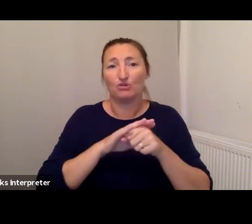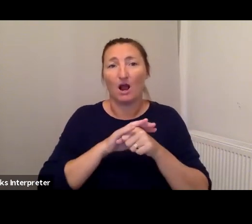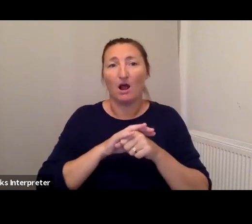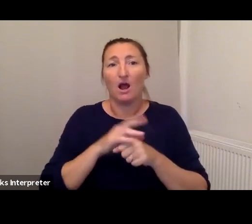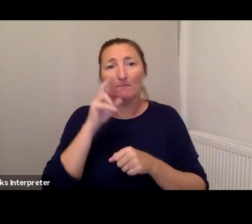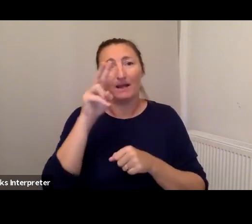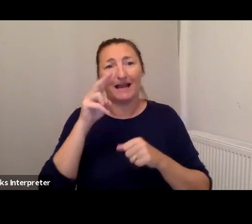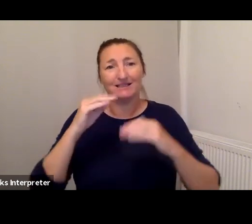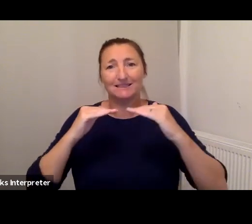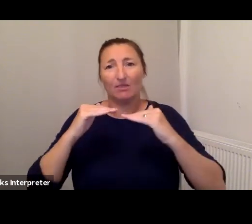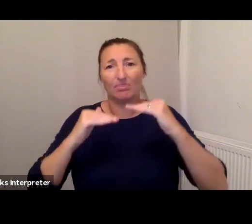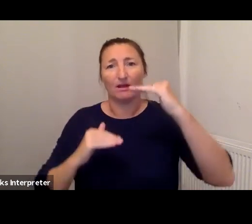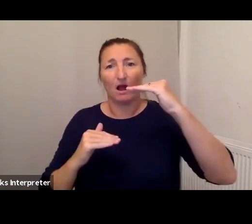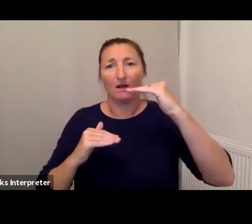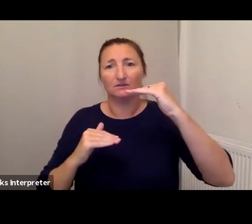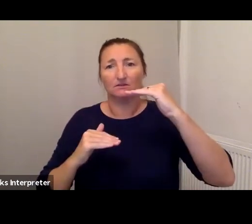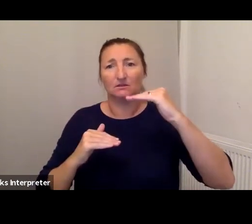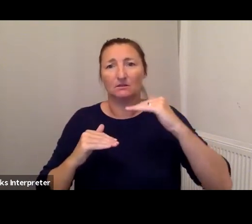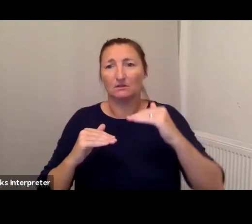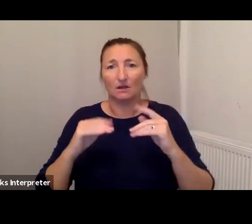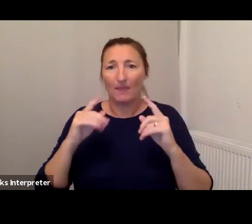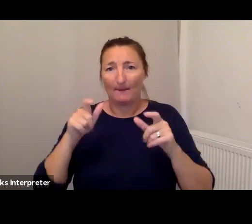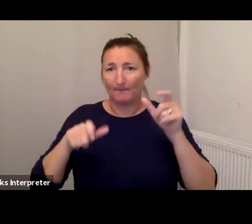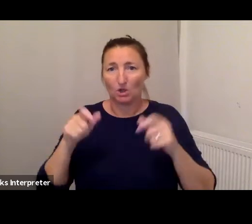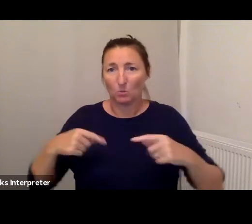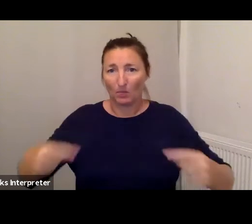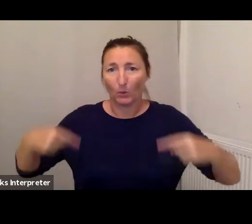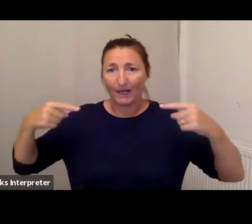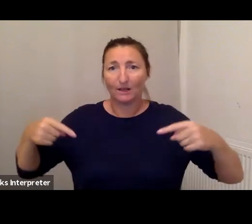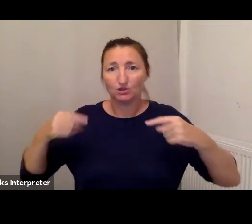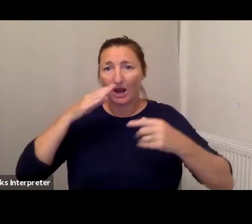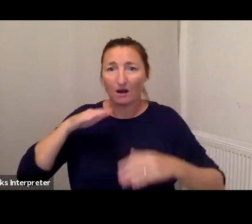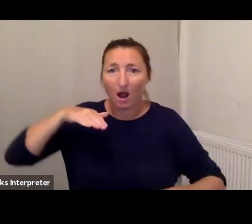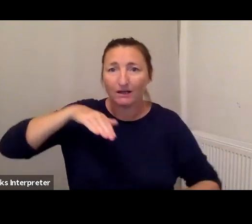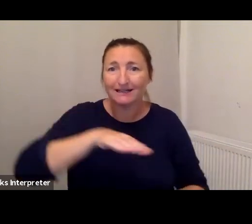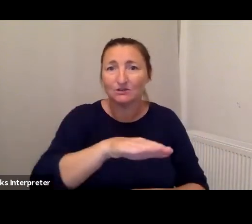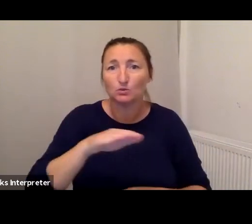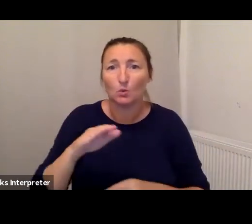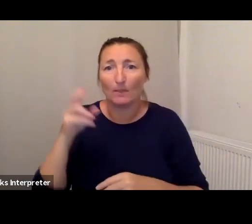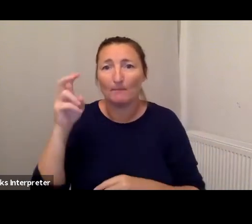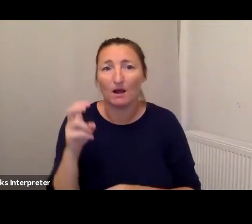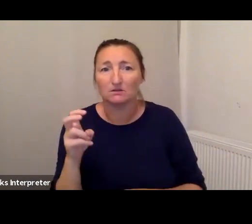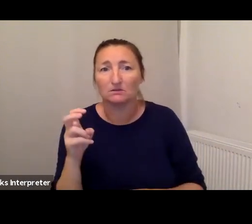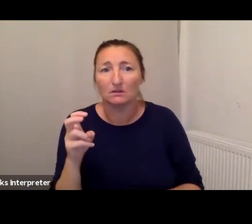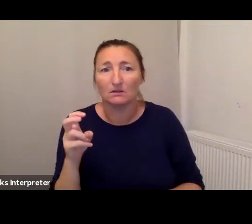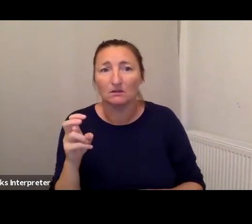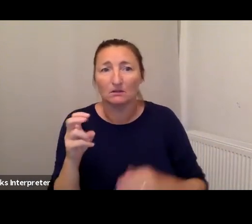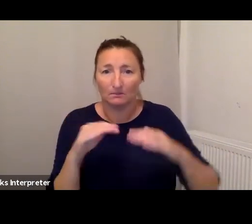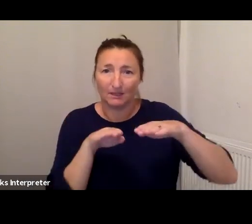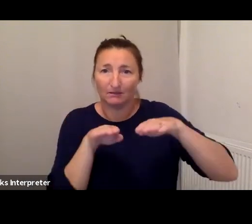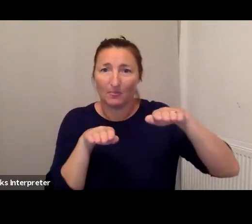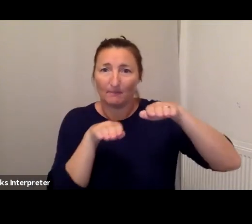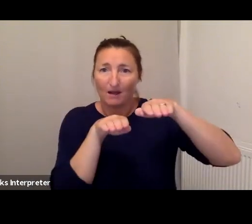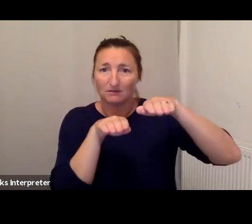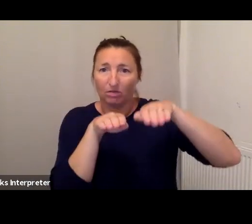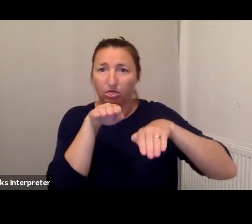bus and restricting the access for people with physical disabilities. Based on our research with GDI previously,